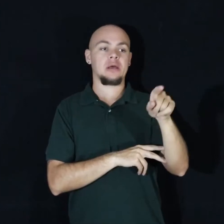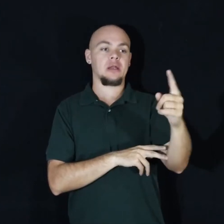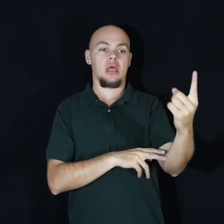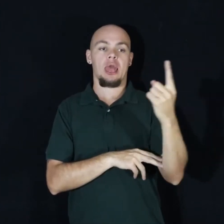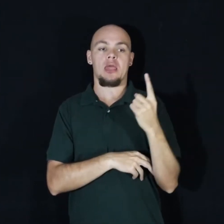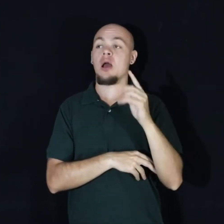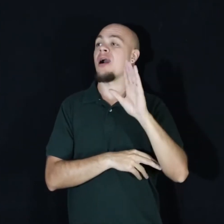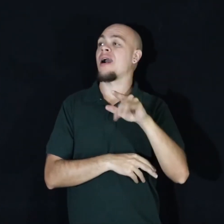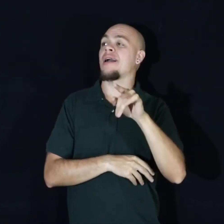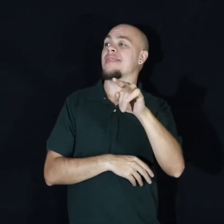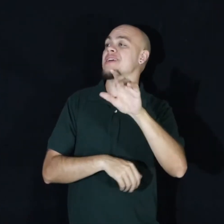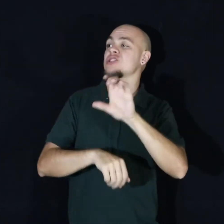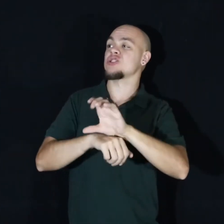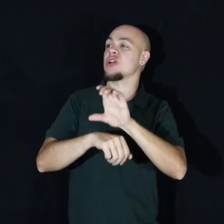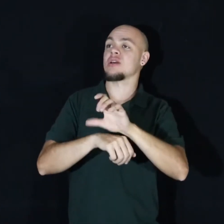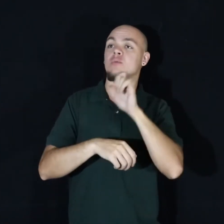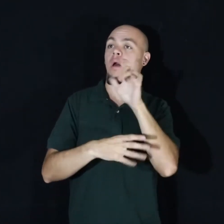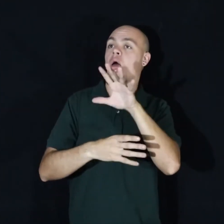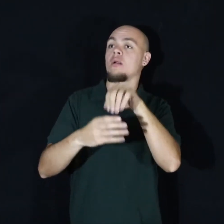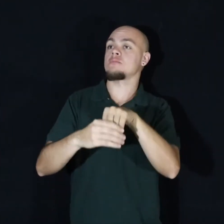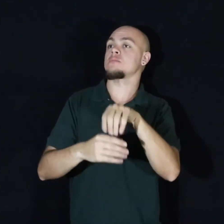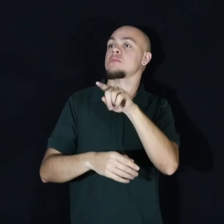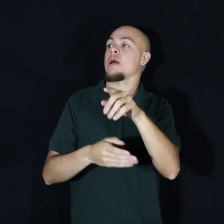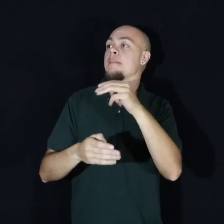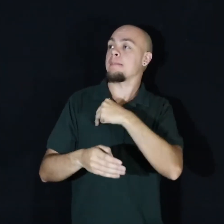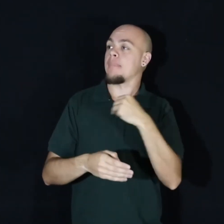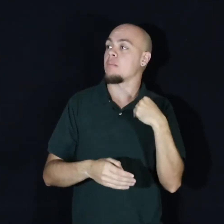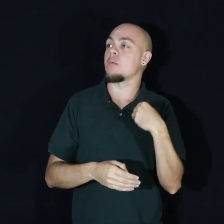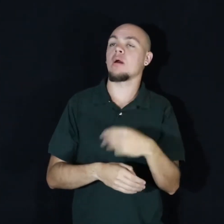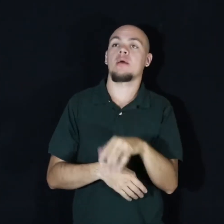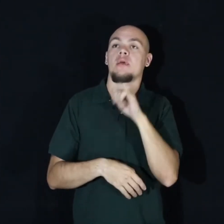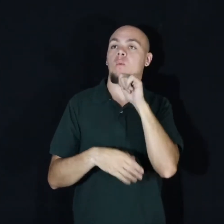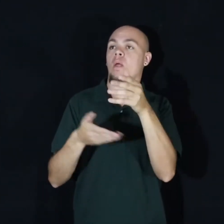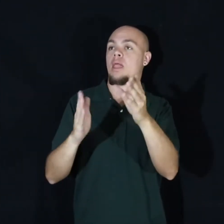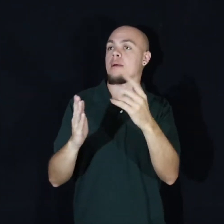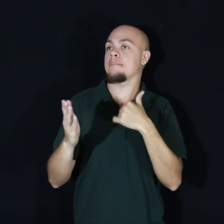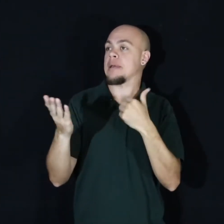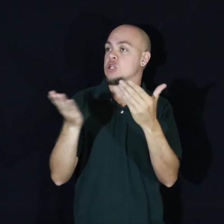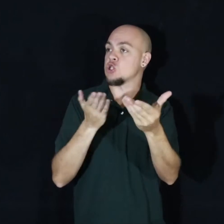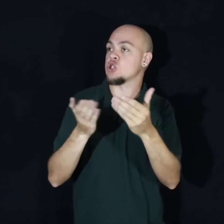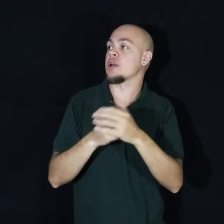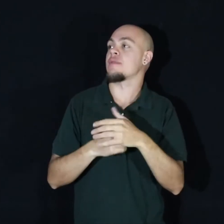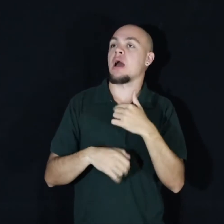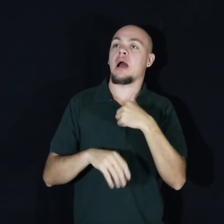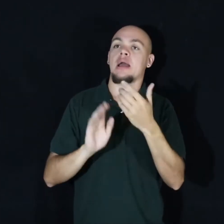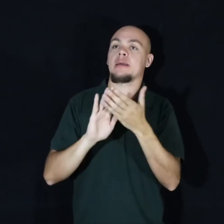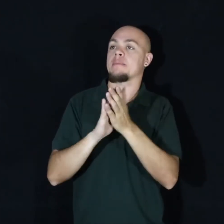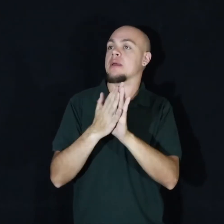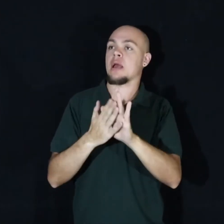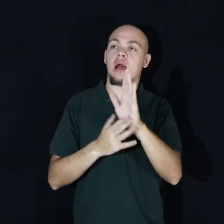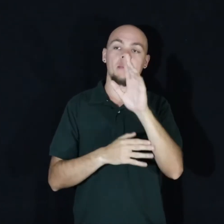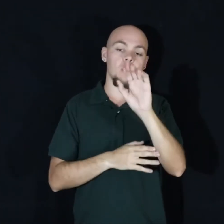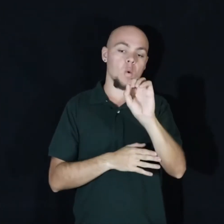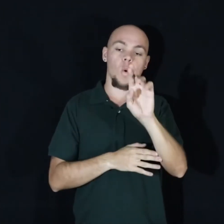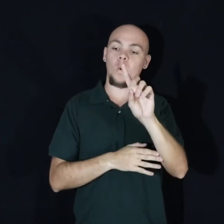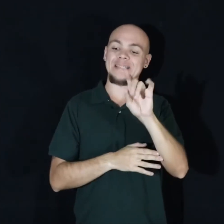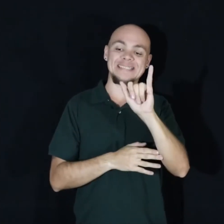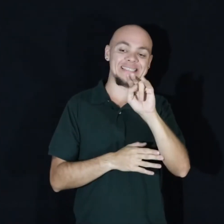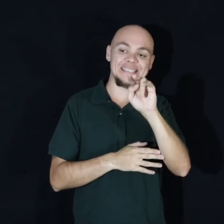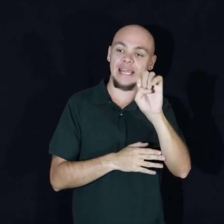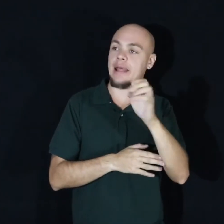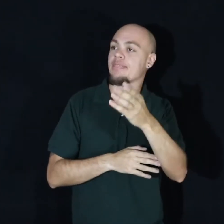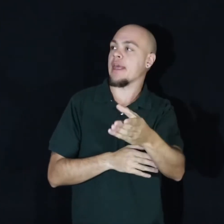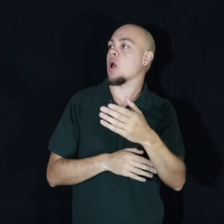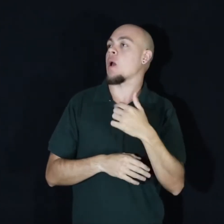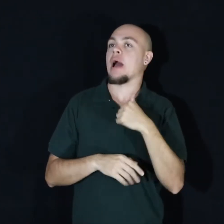I'm in this denomination, it does not fully affirm me, they won't allow me to be a member, they won't allow me to serve, I can't get ordained there,